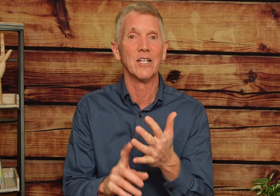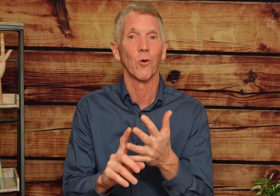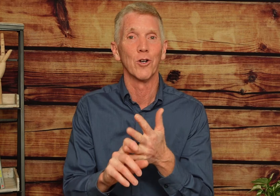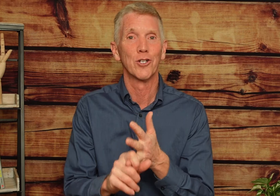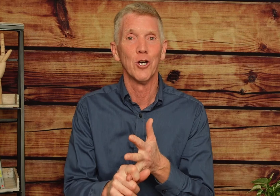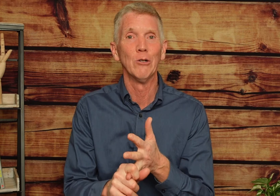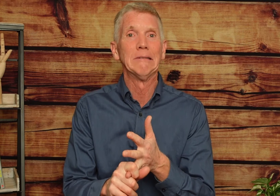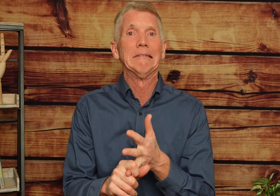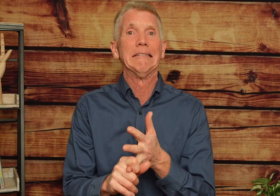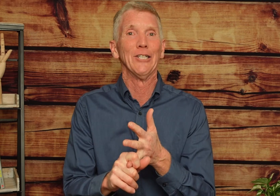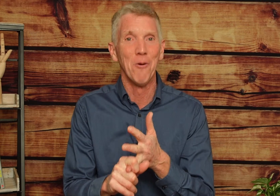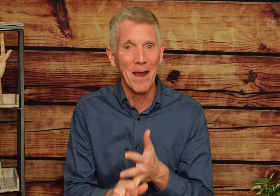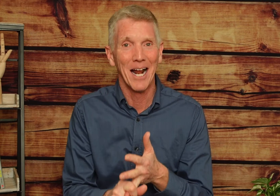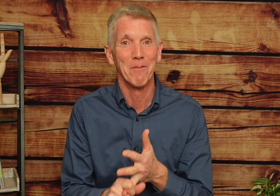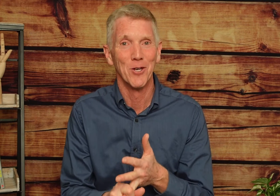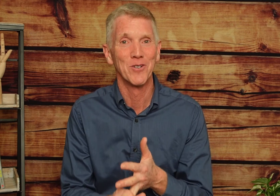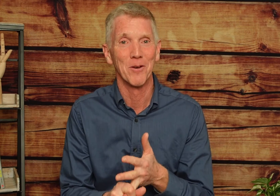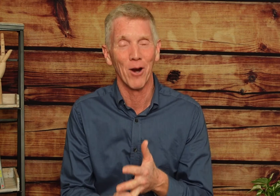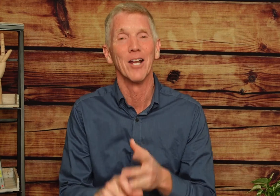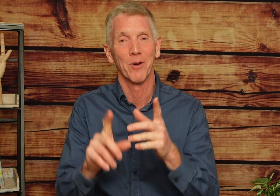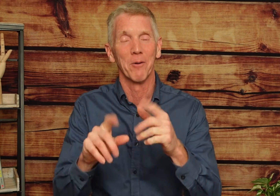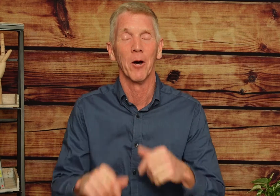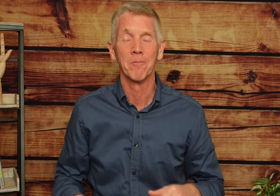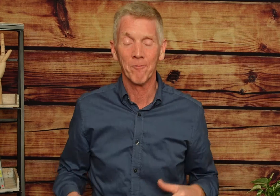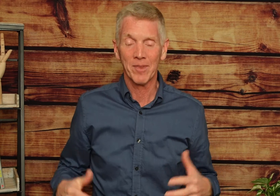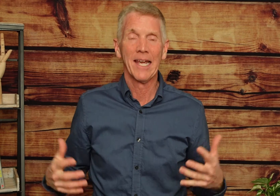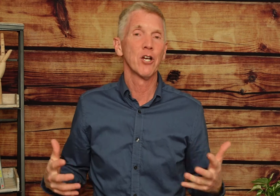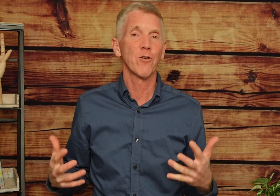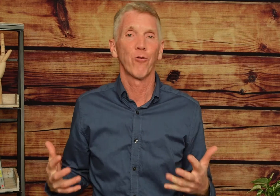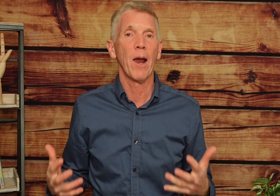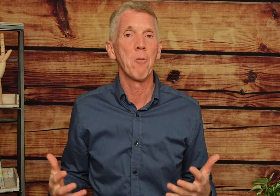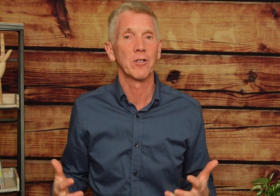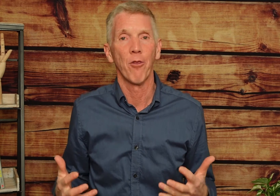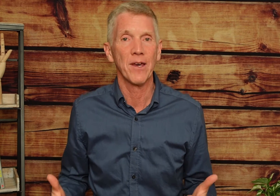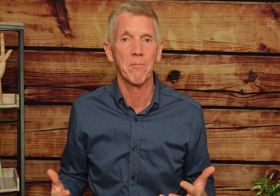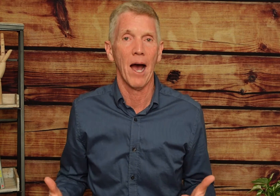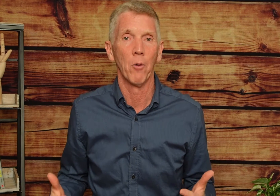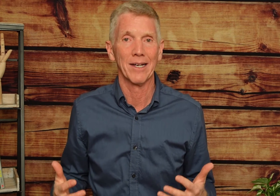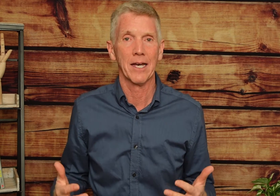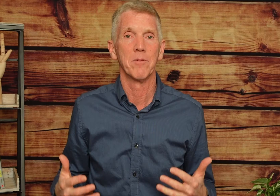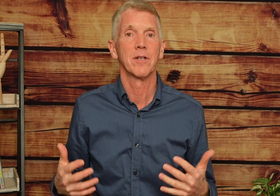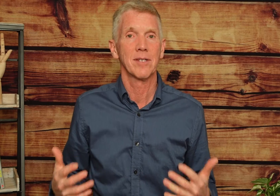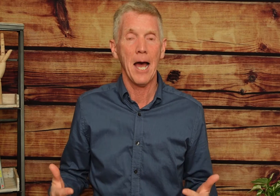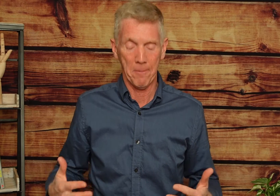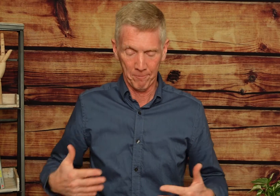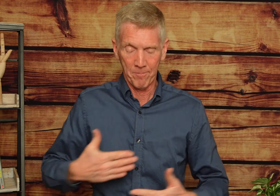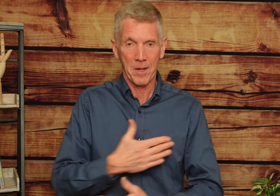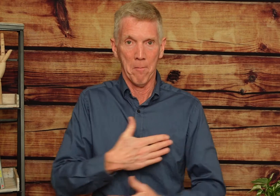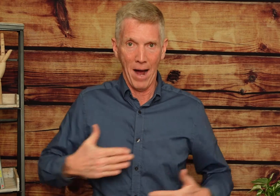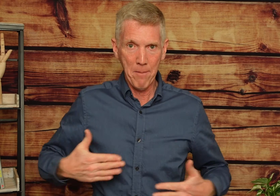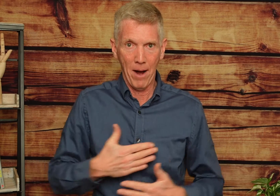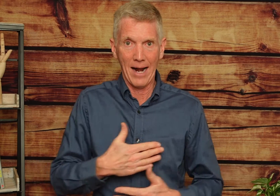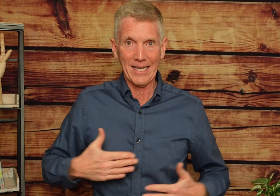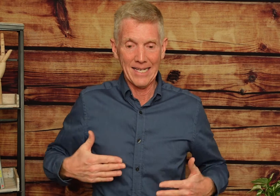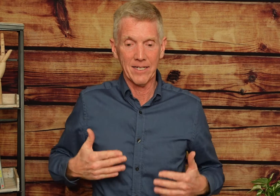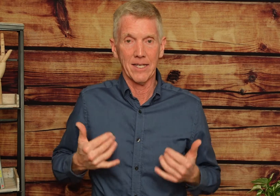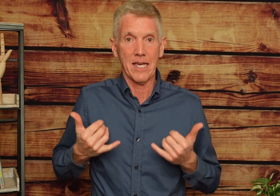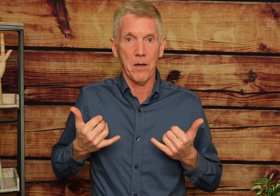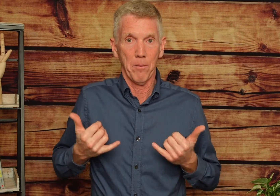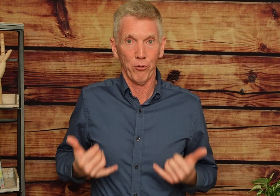or two, you may not be using them right. So here we go. Here's the framework to think about when it comes to time. My body is the